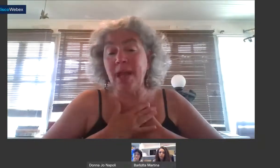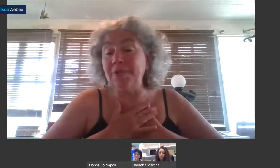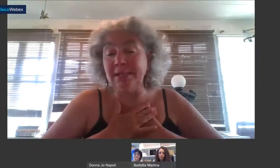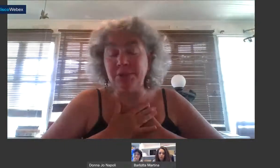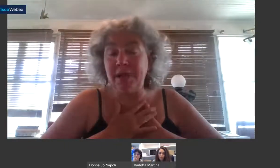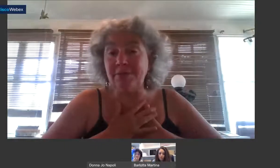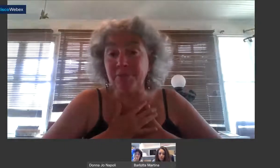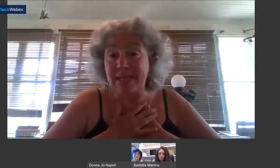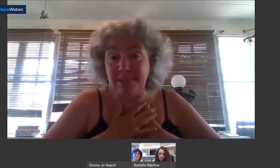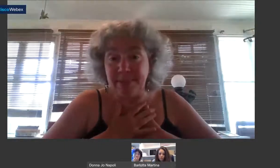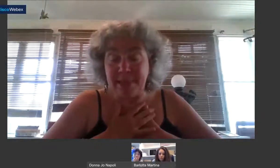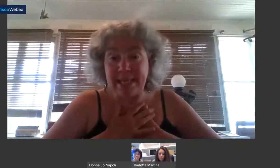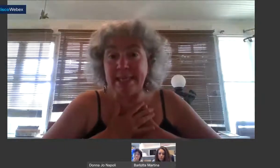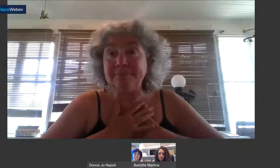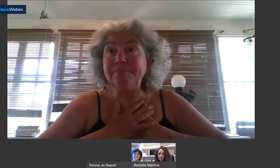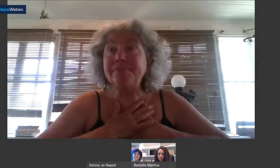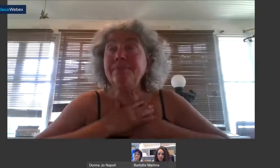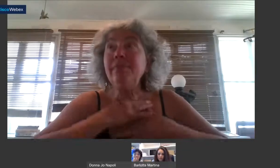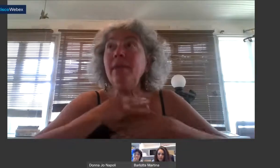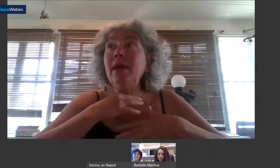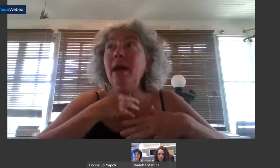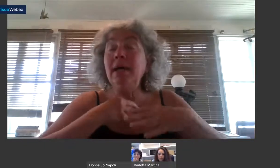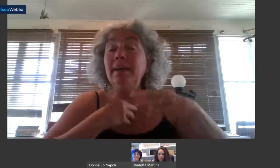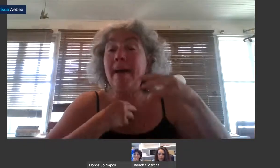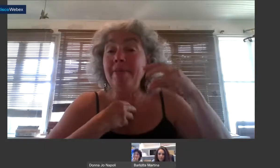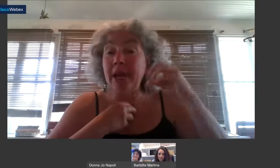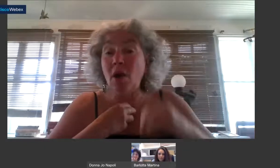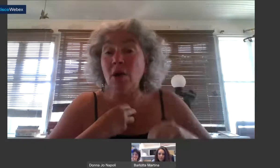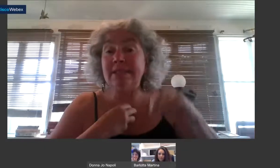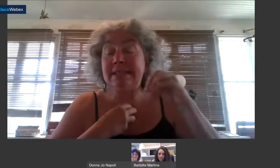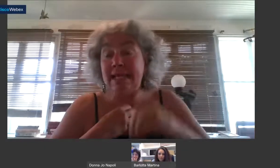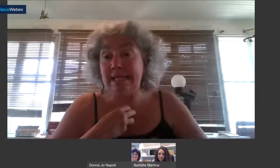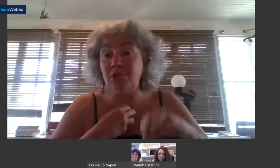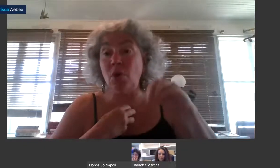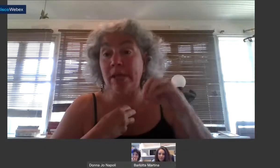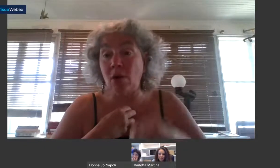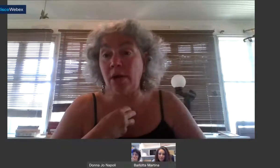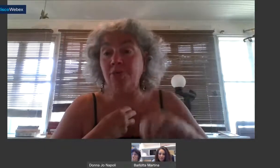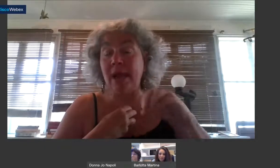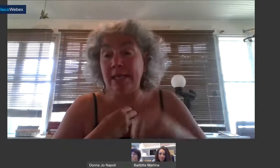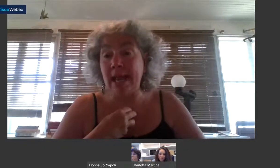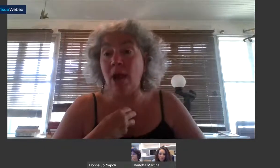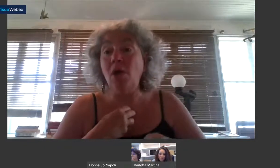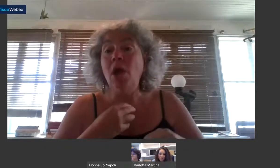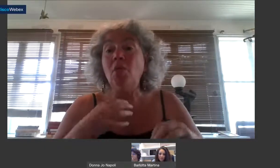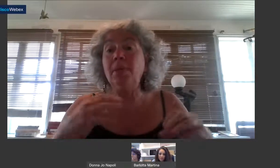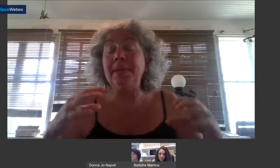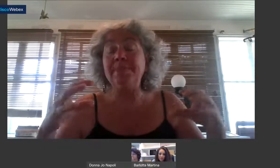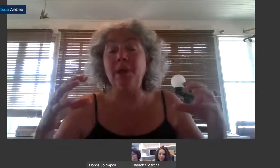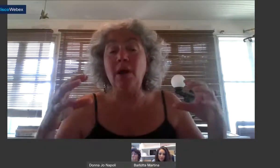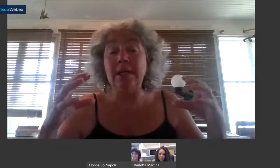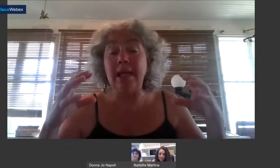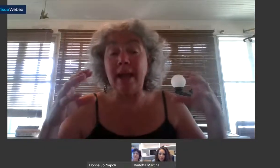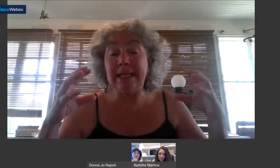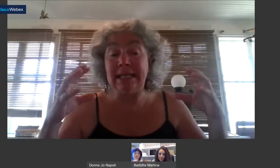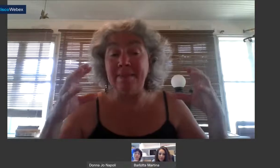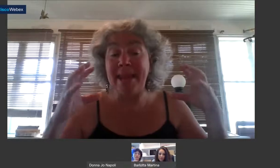really don't have the right to be making. There are studies going on right now where people are